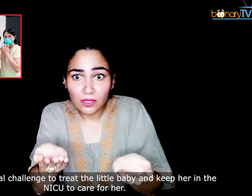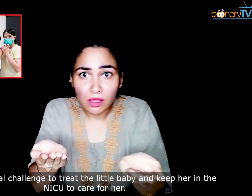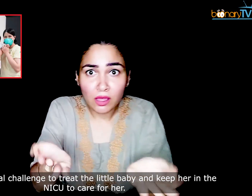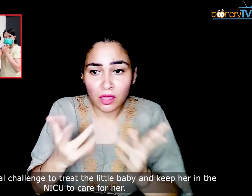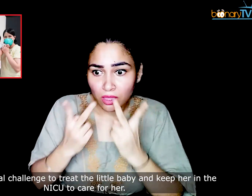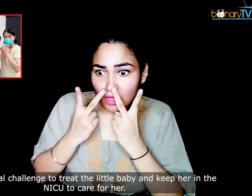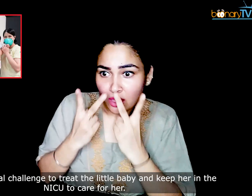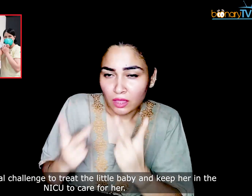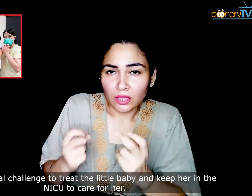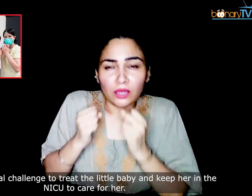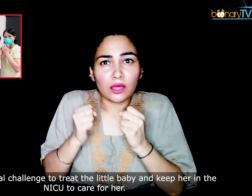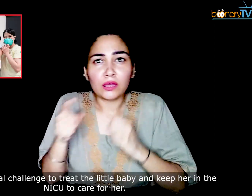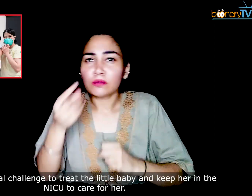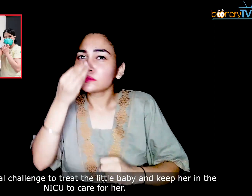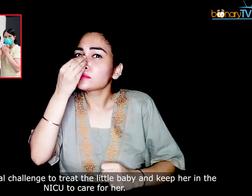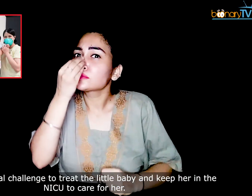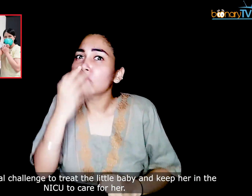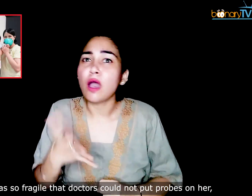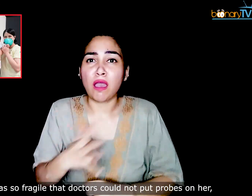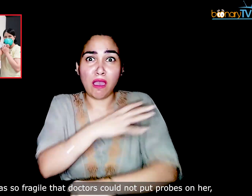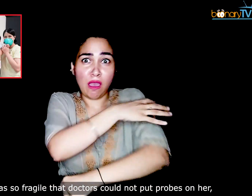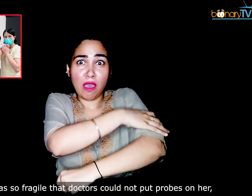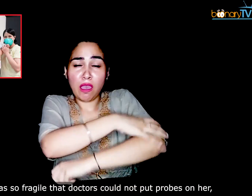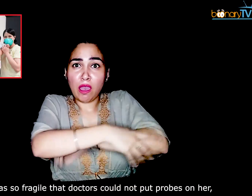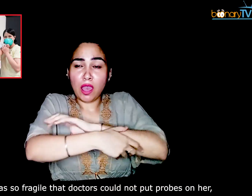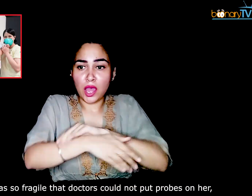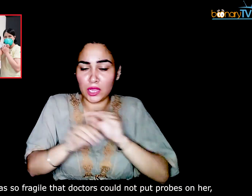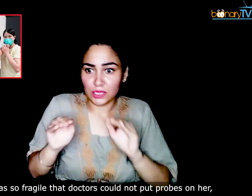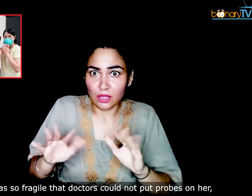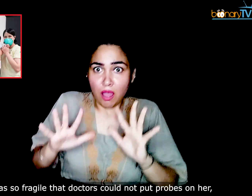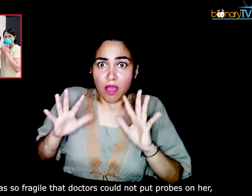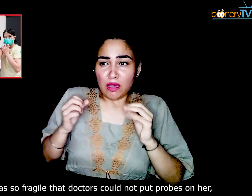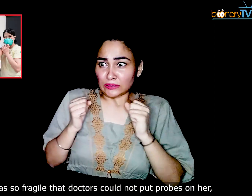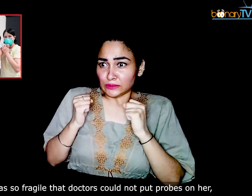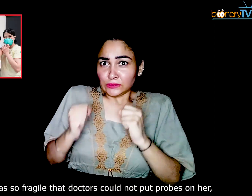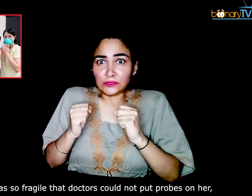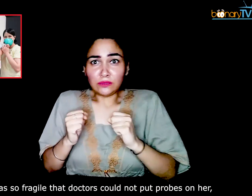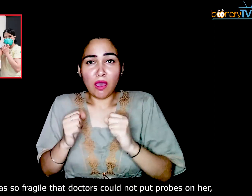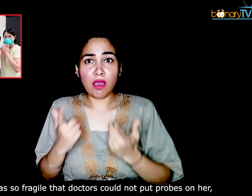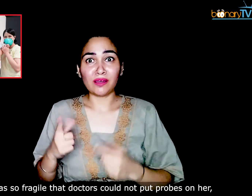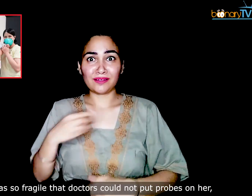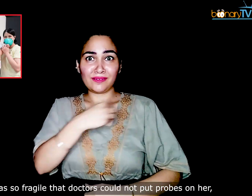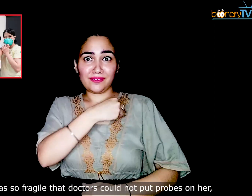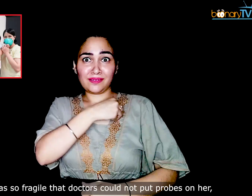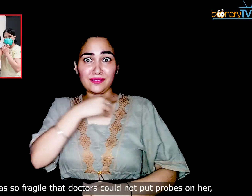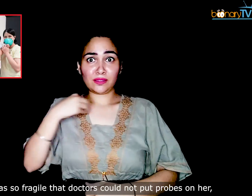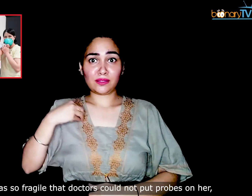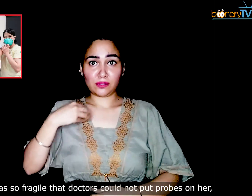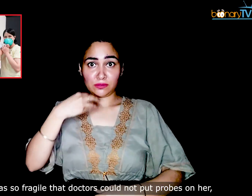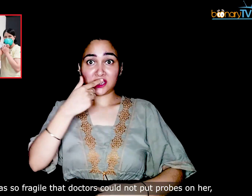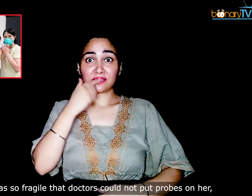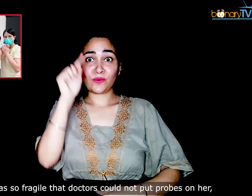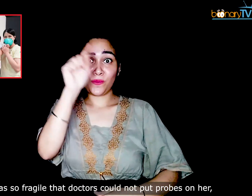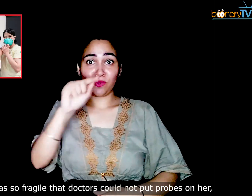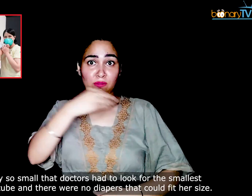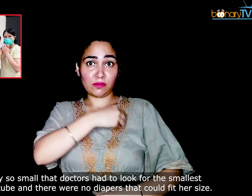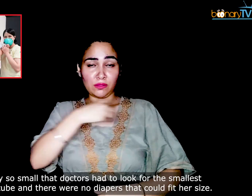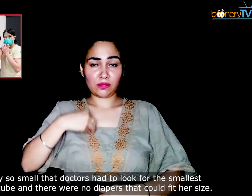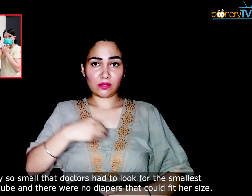to care for her. Her skin was so fragile that doctors could not put probes on her. Her body was